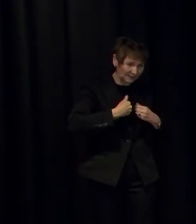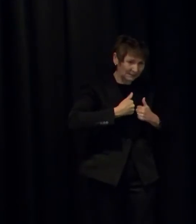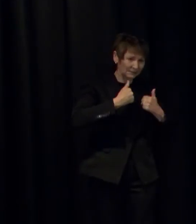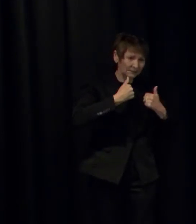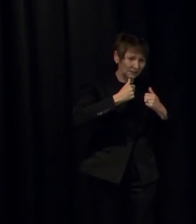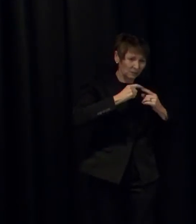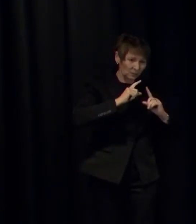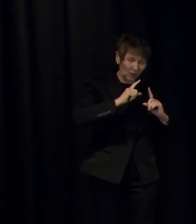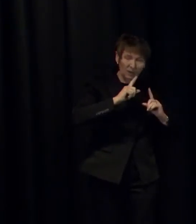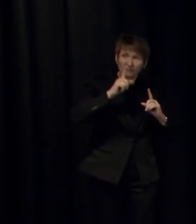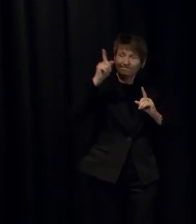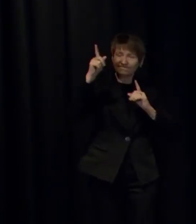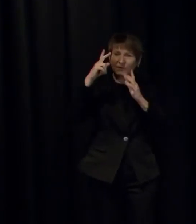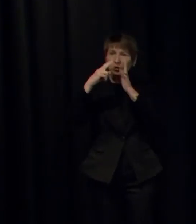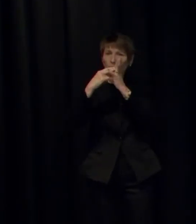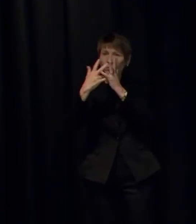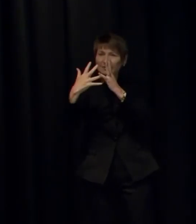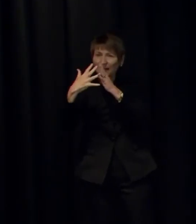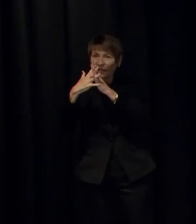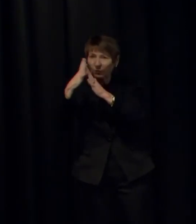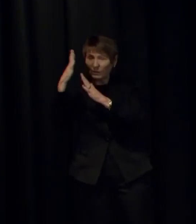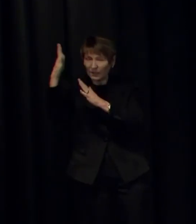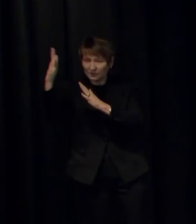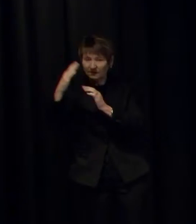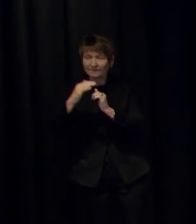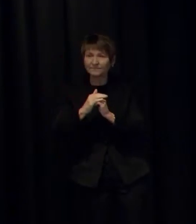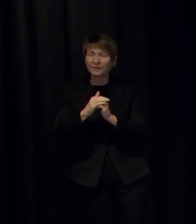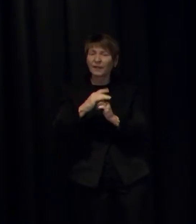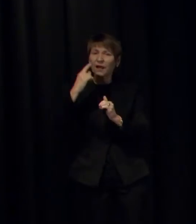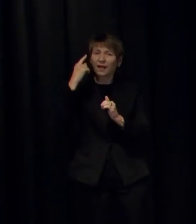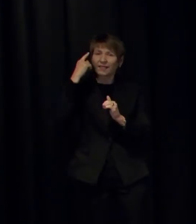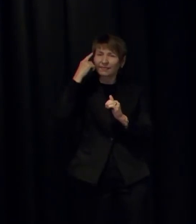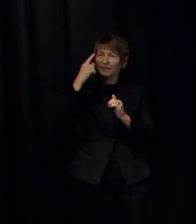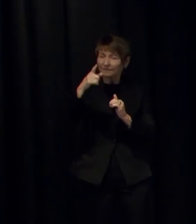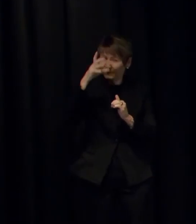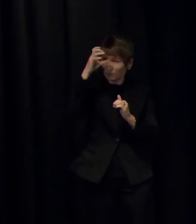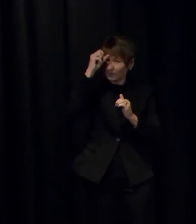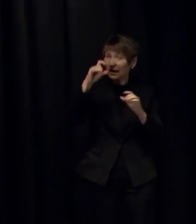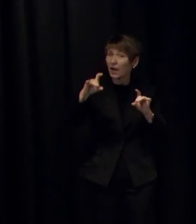state, because we don't dig money out of the ground like some other states do,